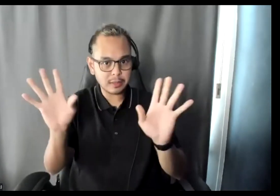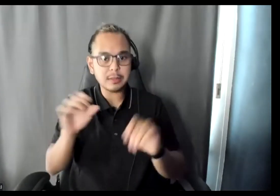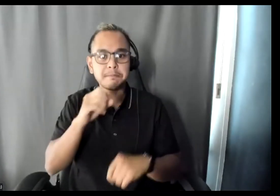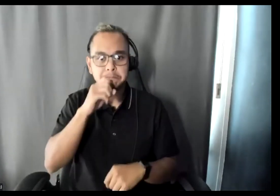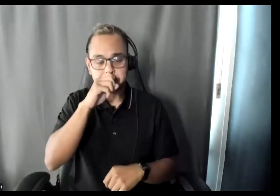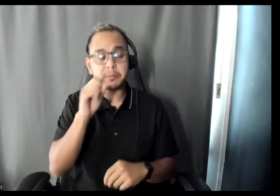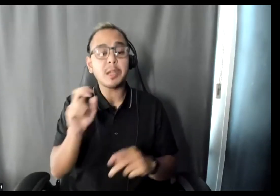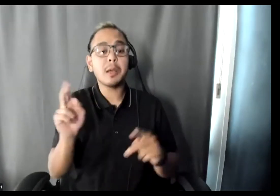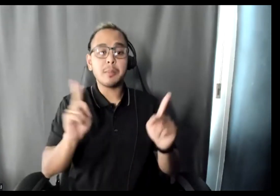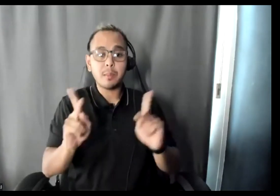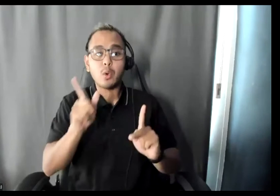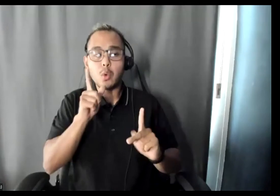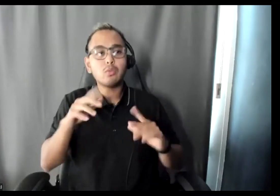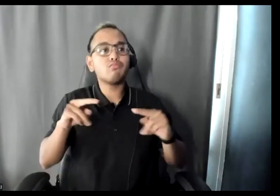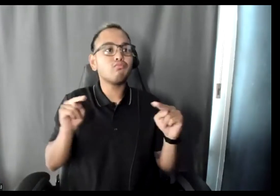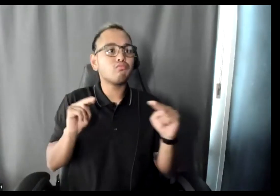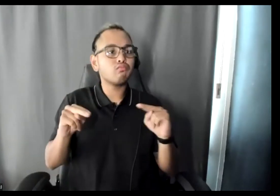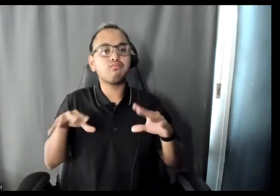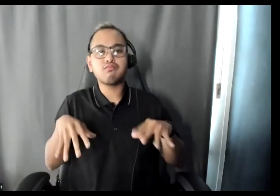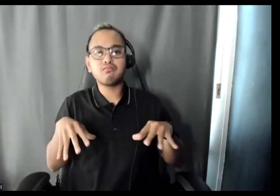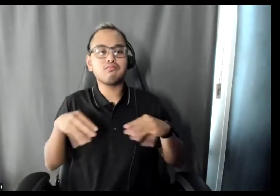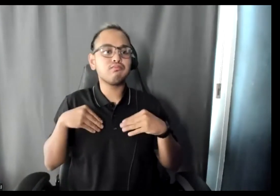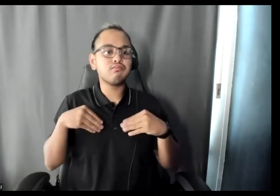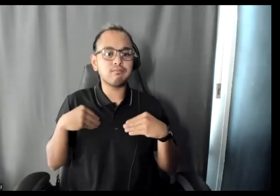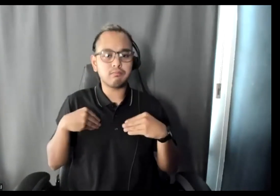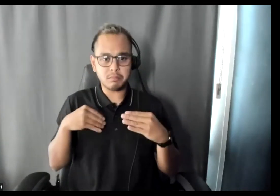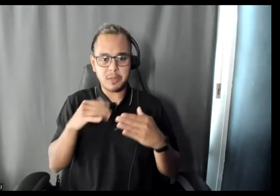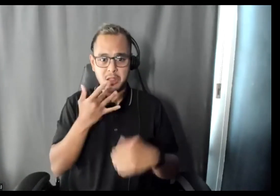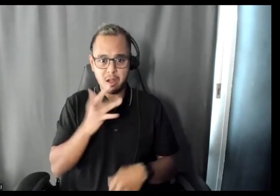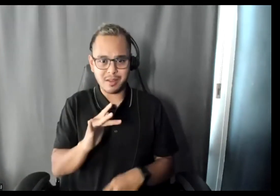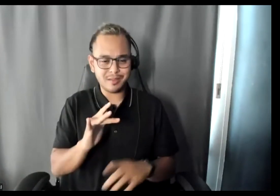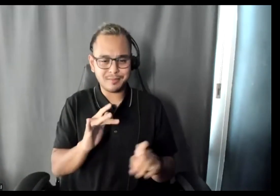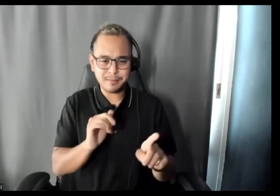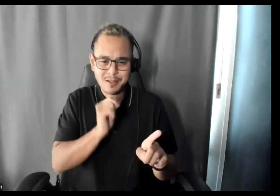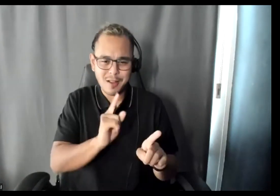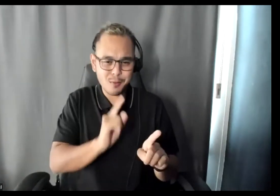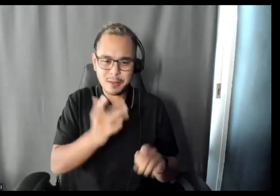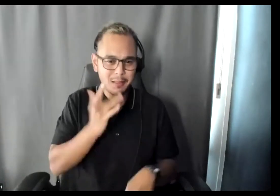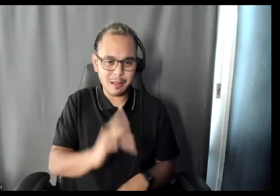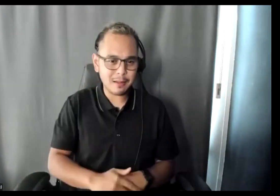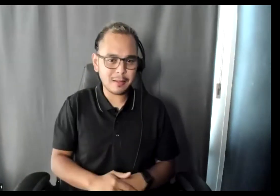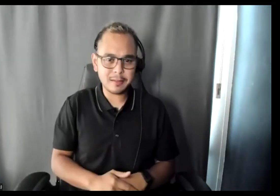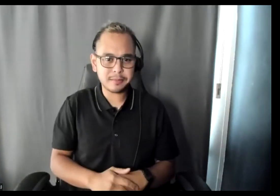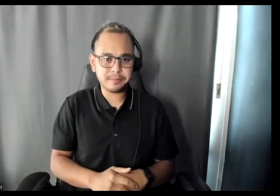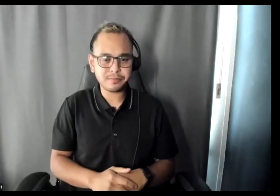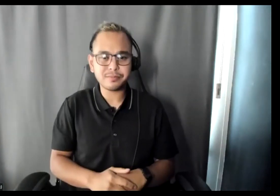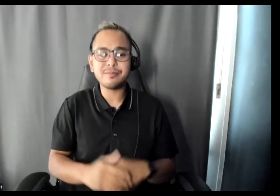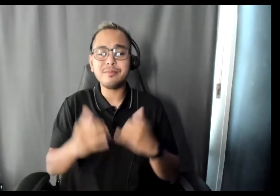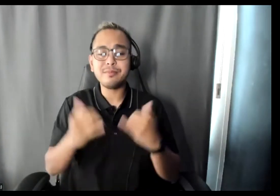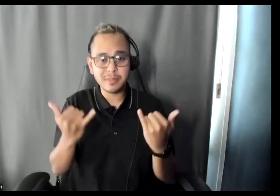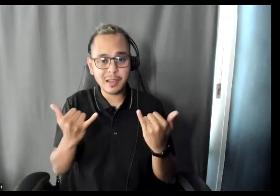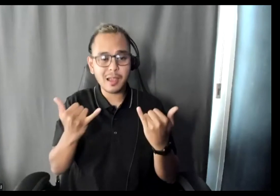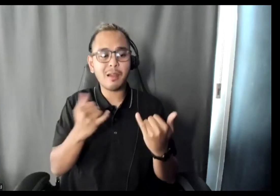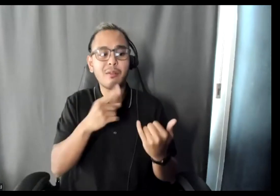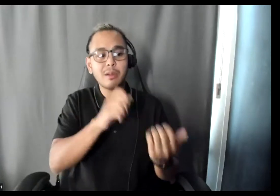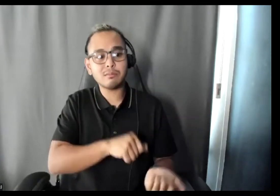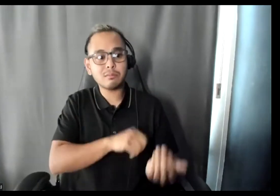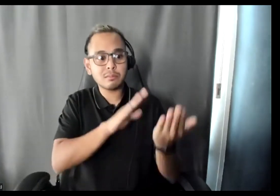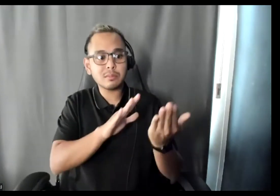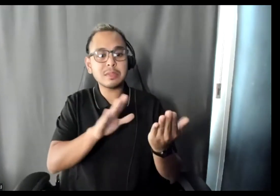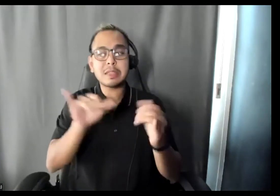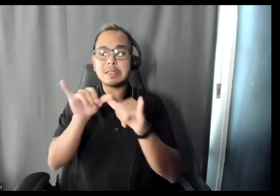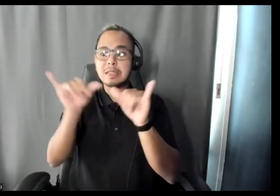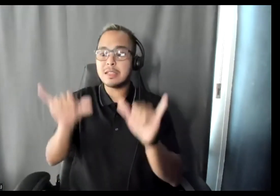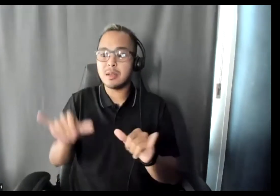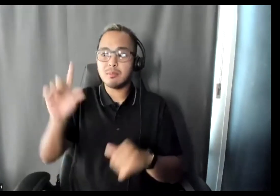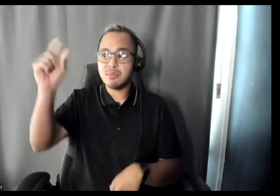normally be bystanders and who would normally be feeling lucky are not so lucky anymore, right? They are facing bureaucracies and systems